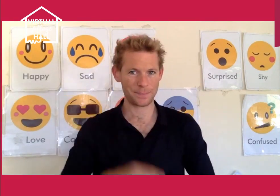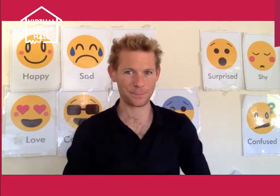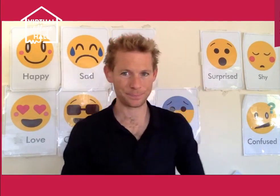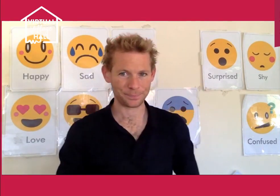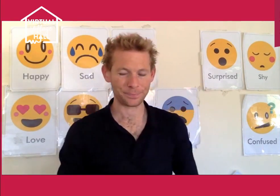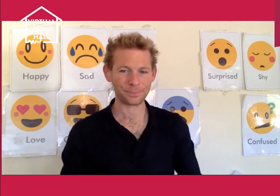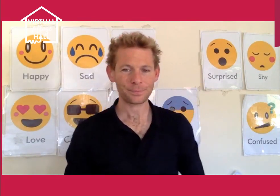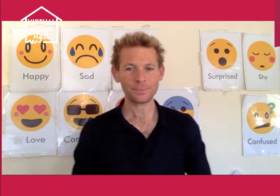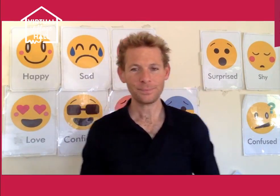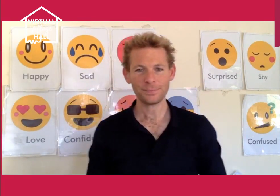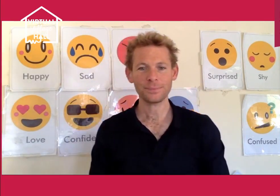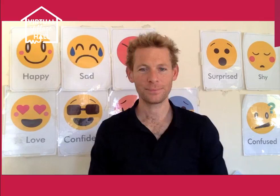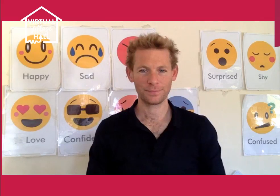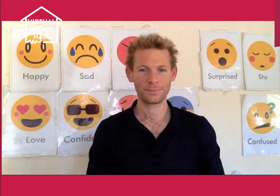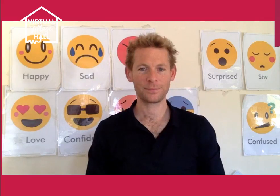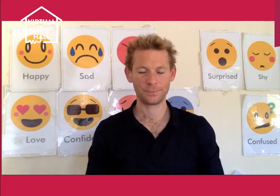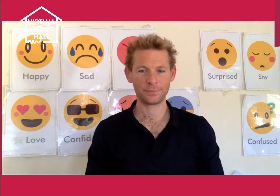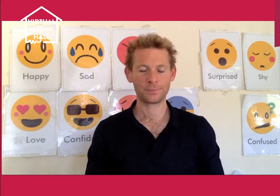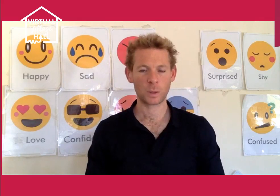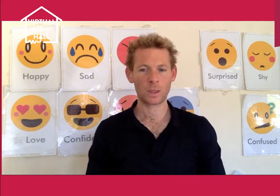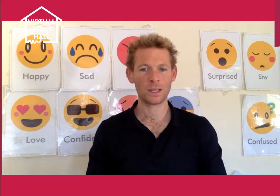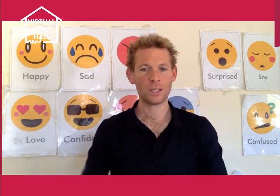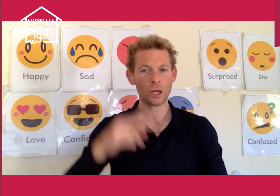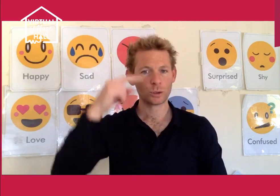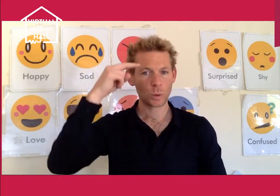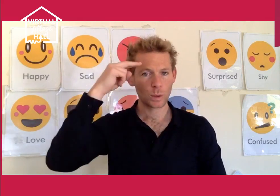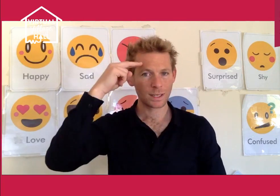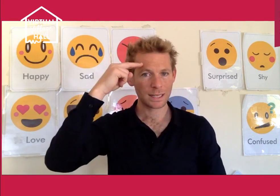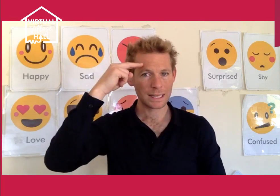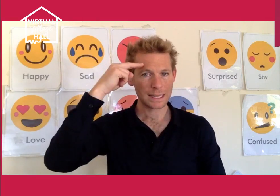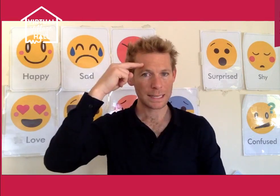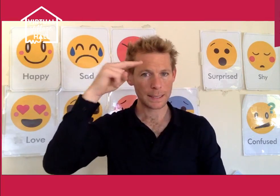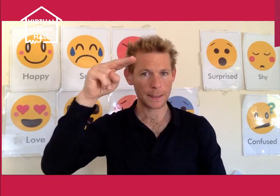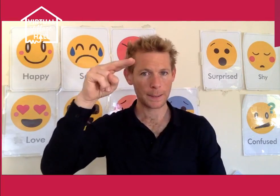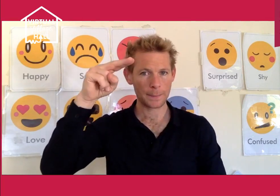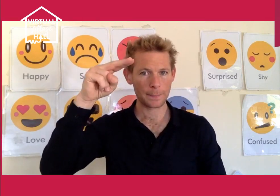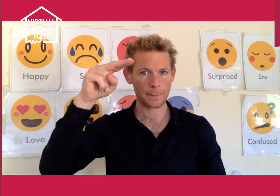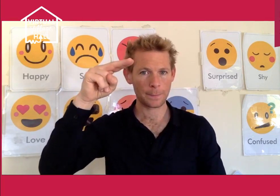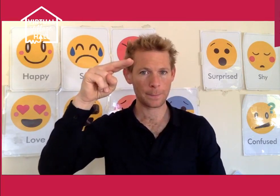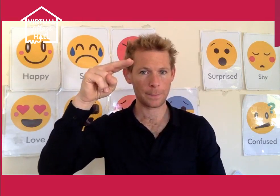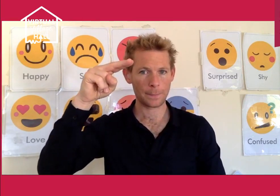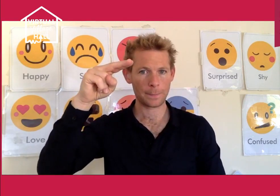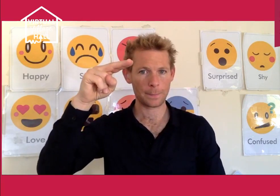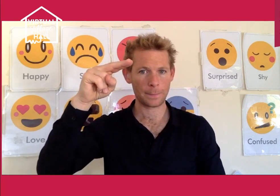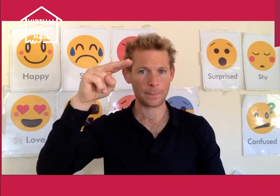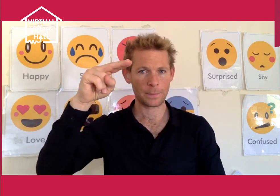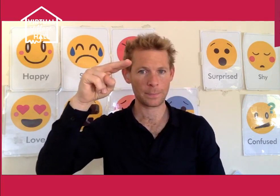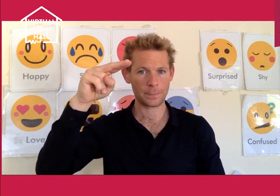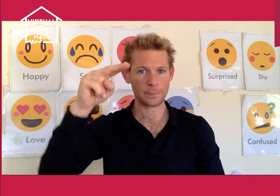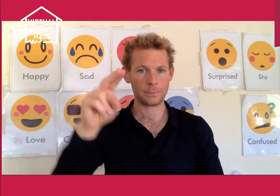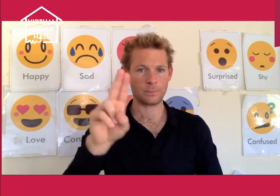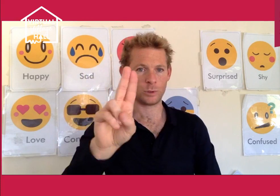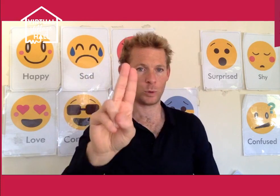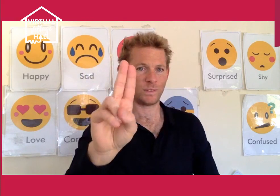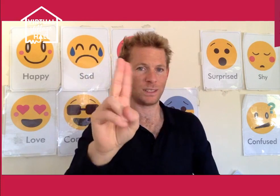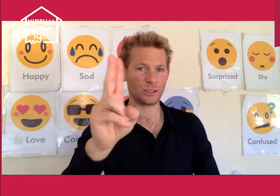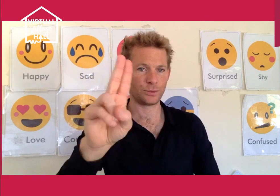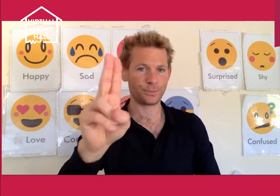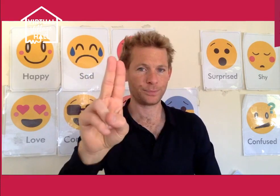Okay, so like I say, next is our name. So this is a sign for name. So it's